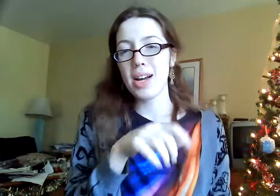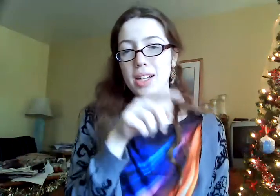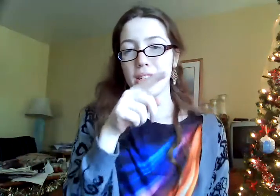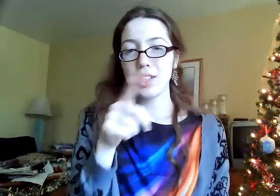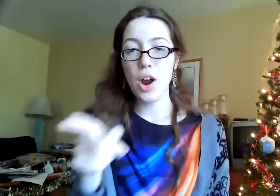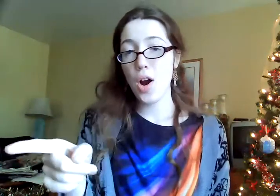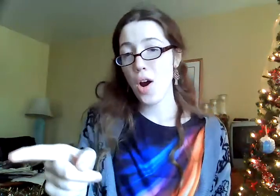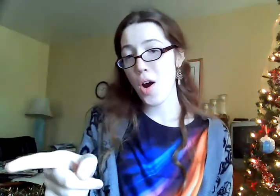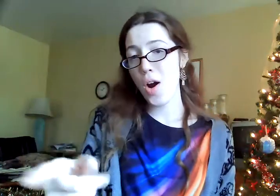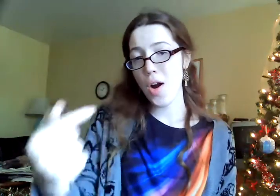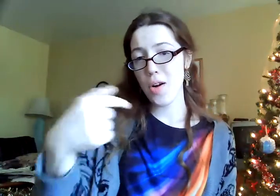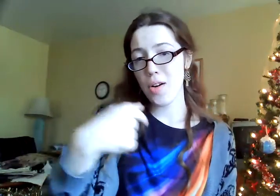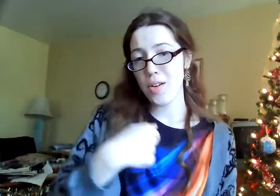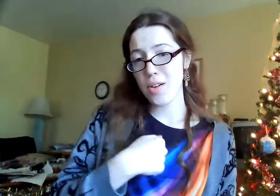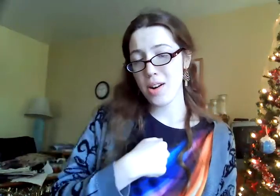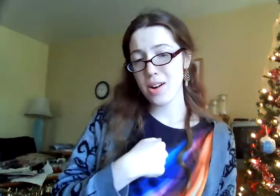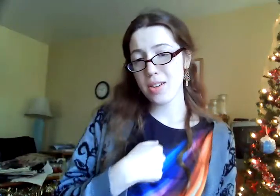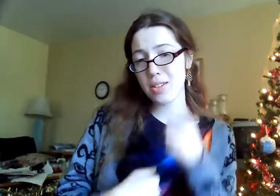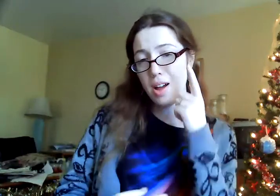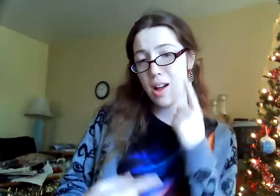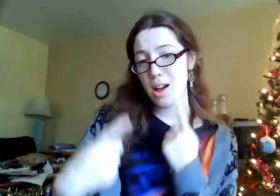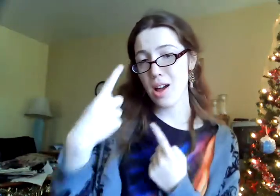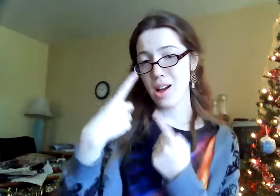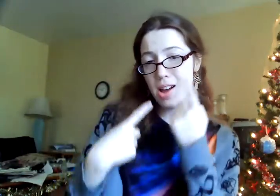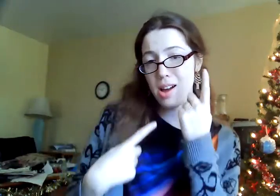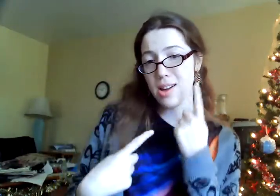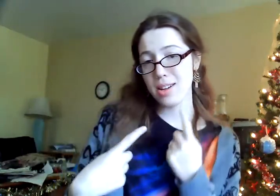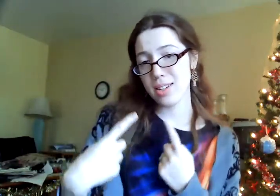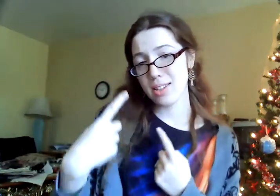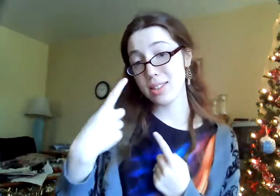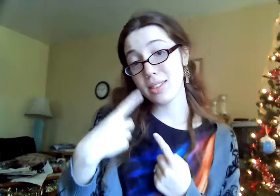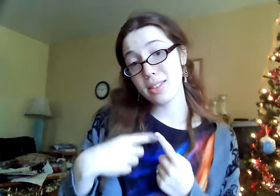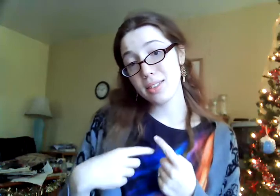as her and I.